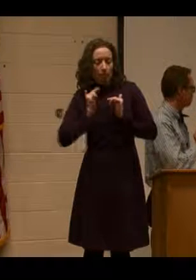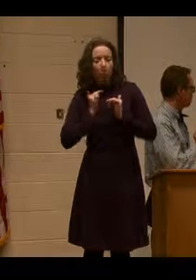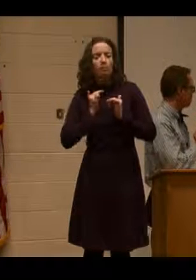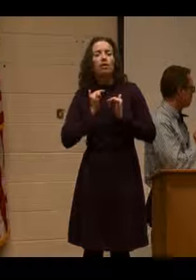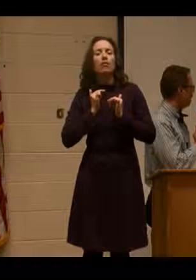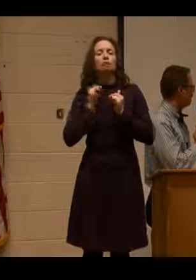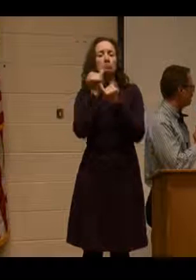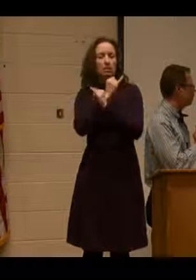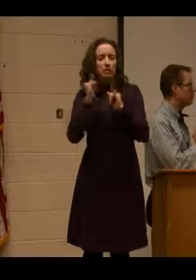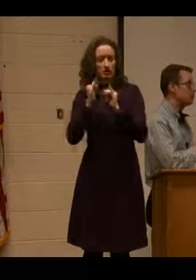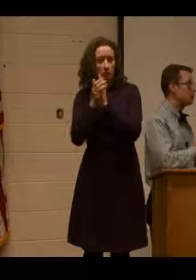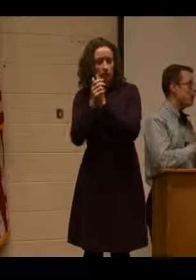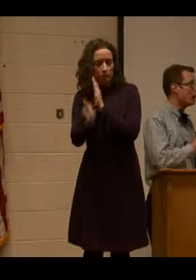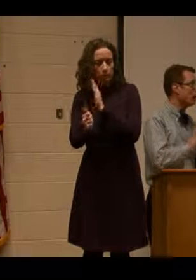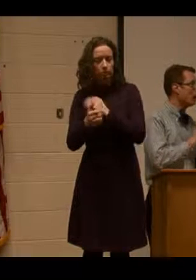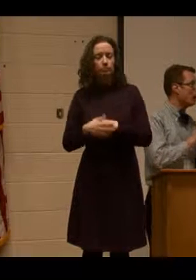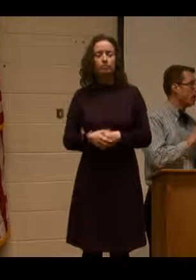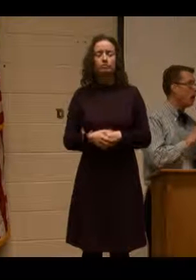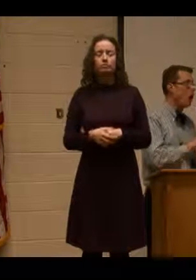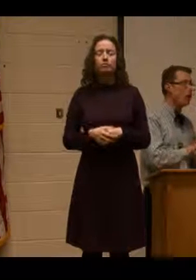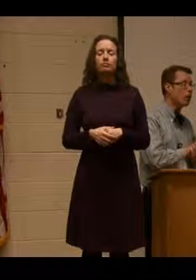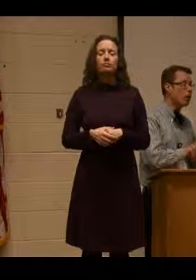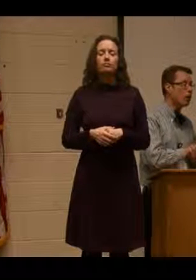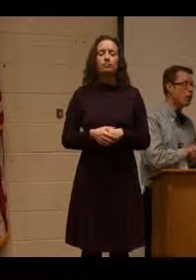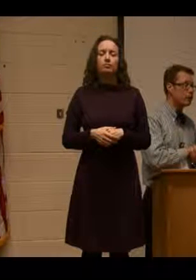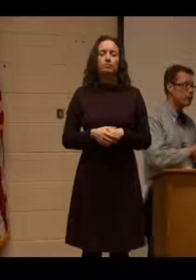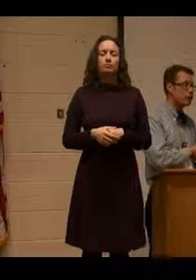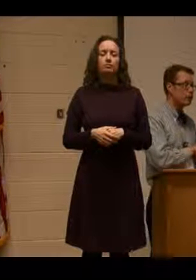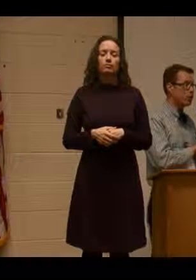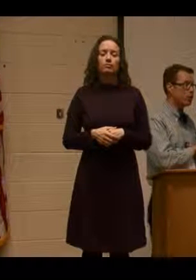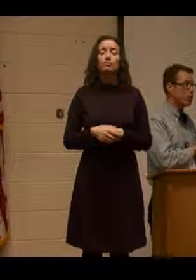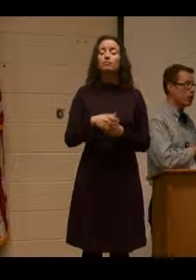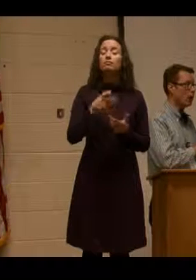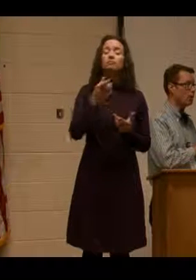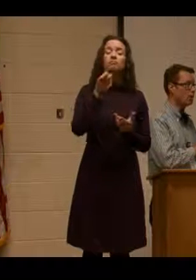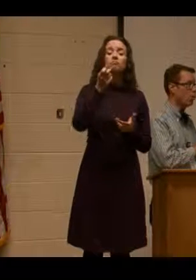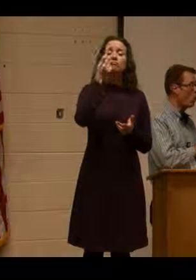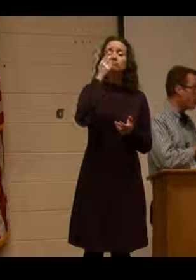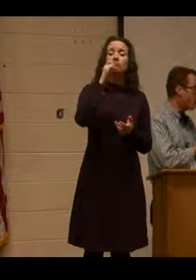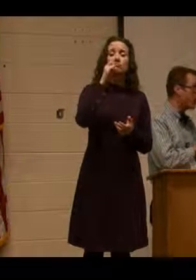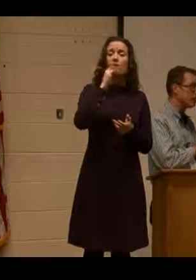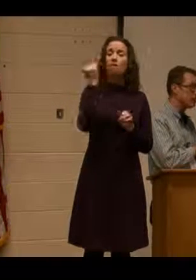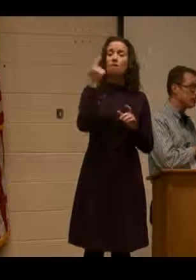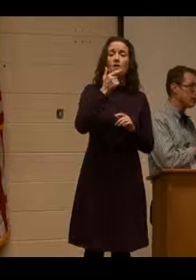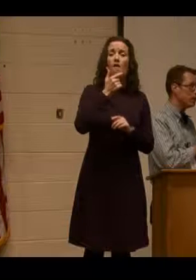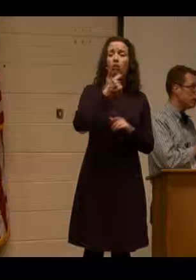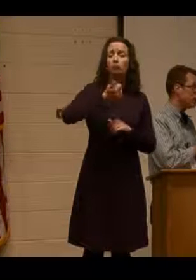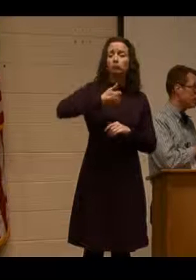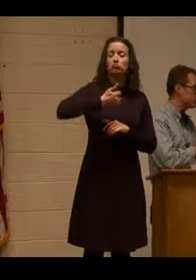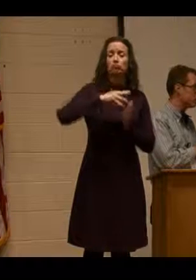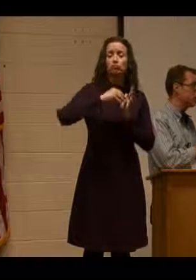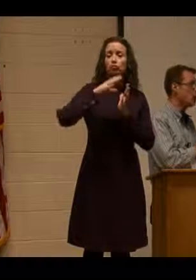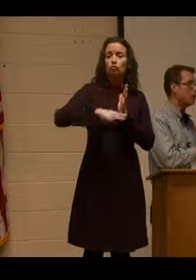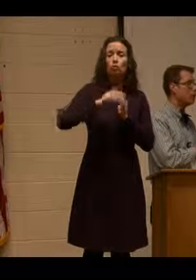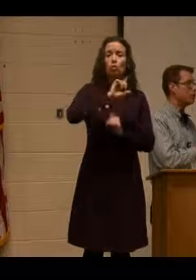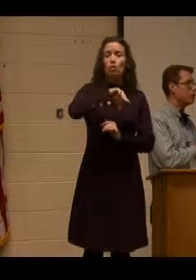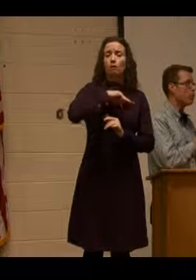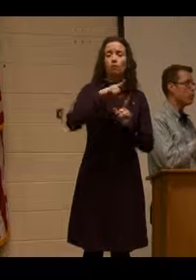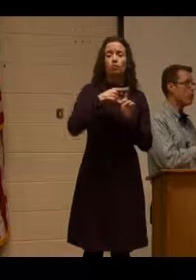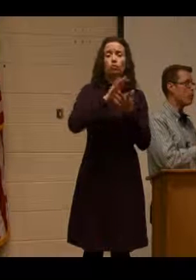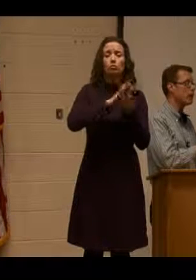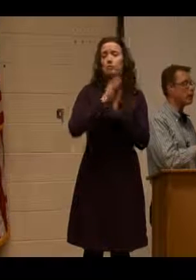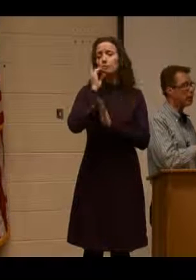not all of our day students qualify to be residential, so that's on an individual